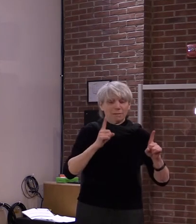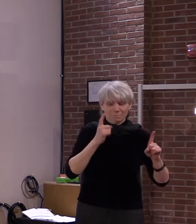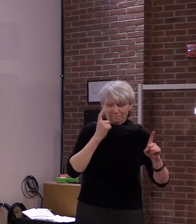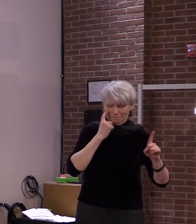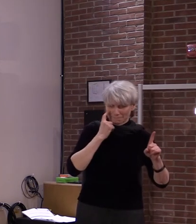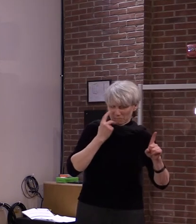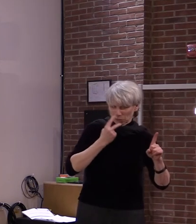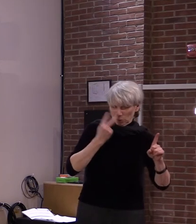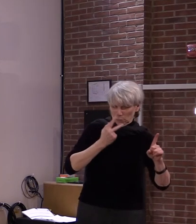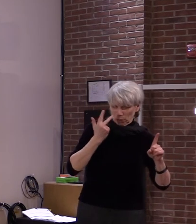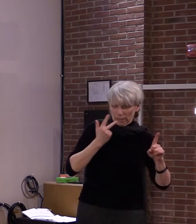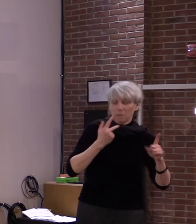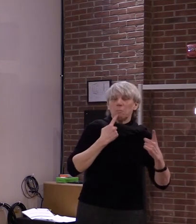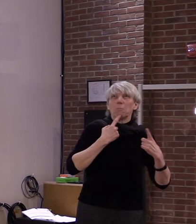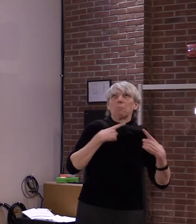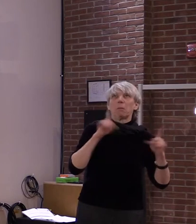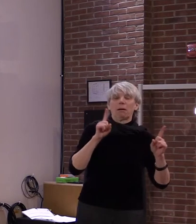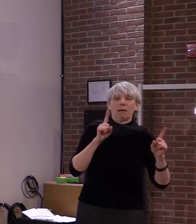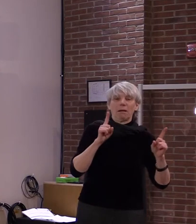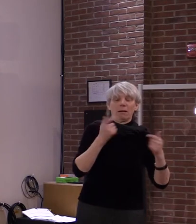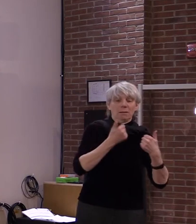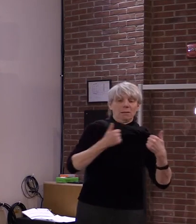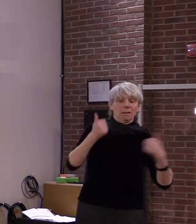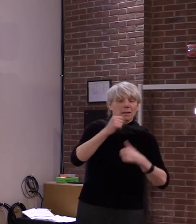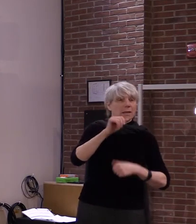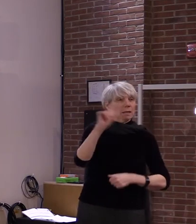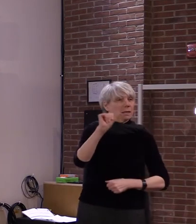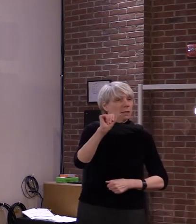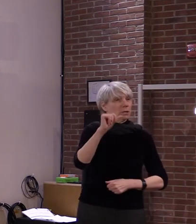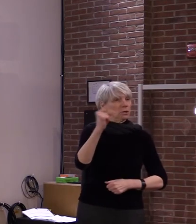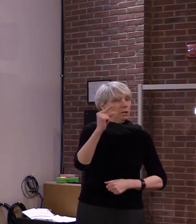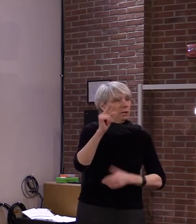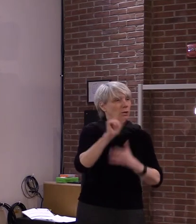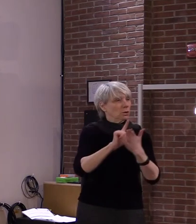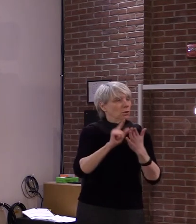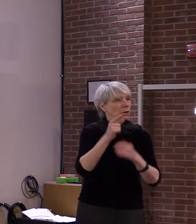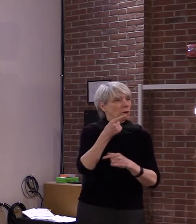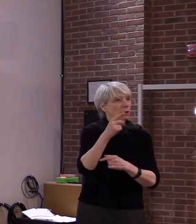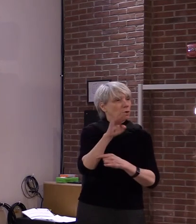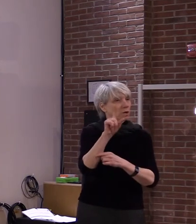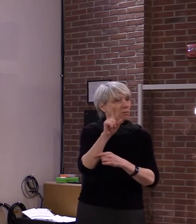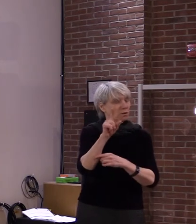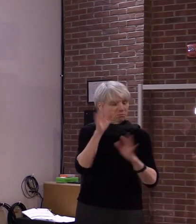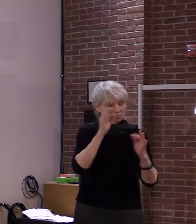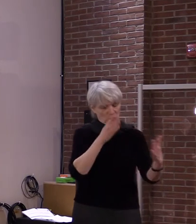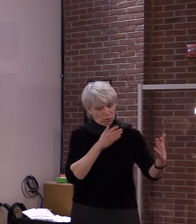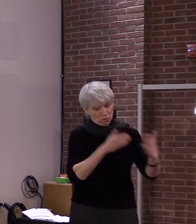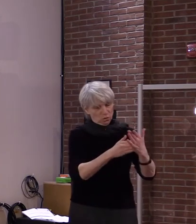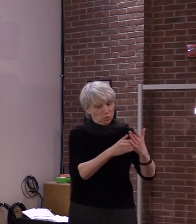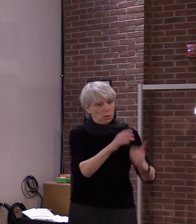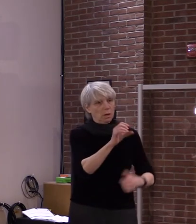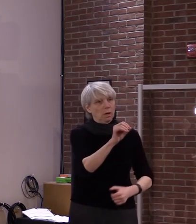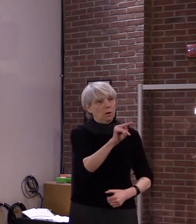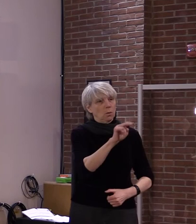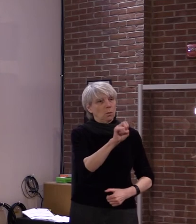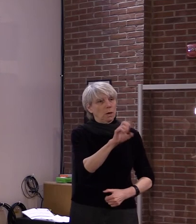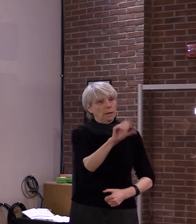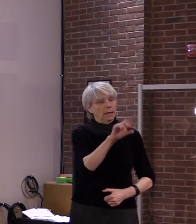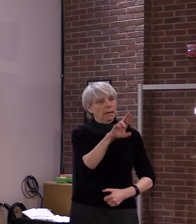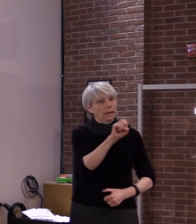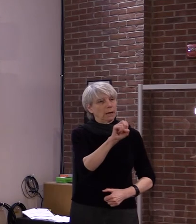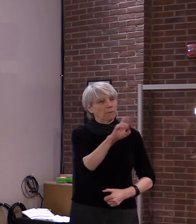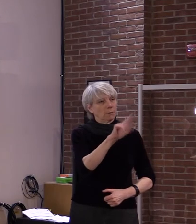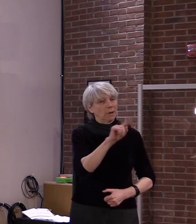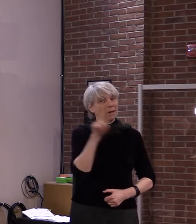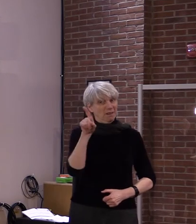the decision by the attorney general to uh sue one care vermont on behalf of the auditor